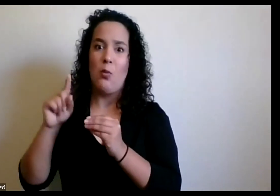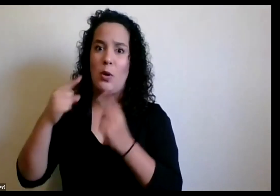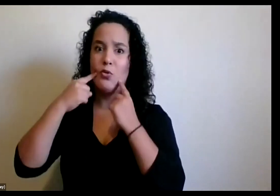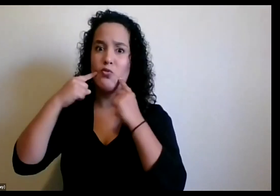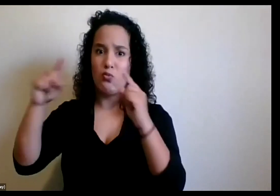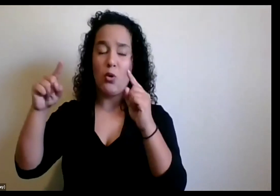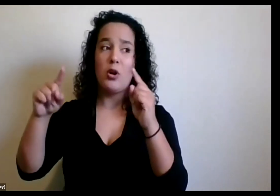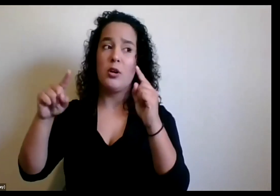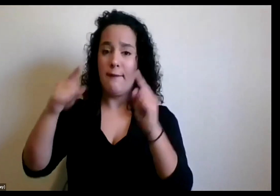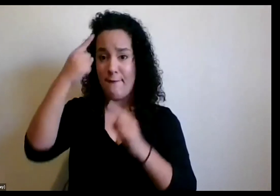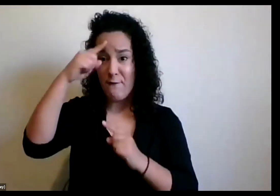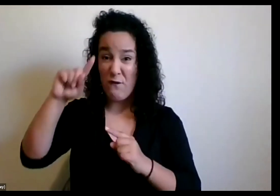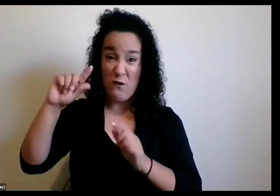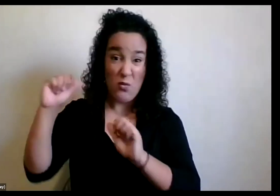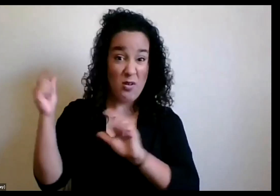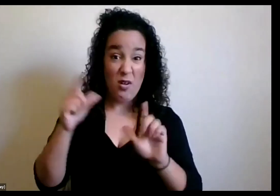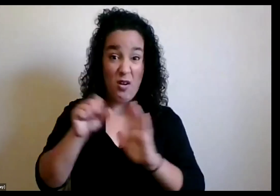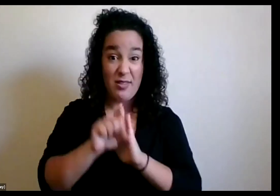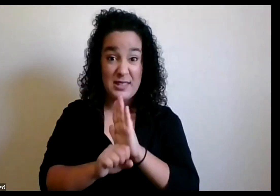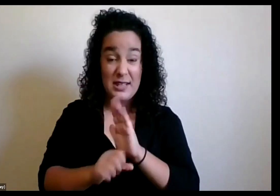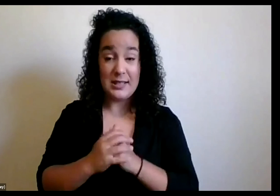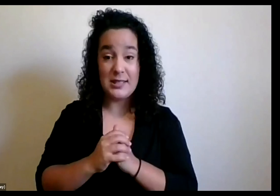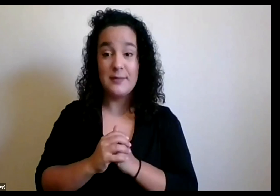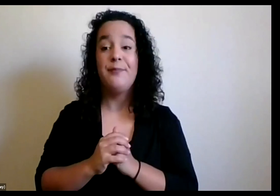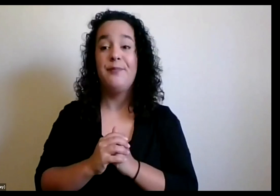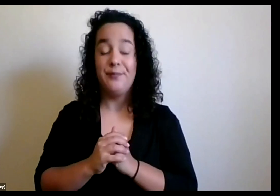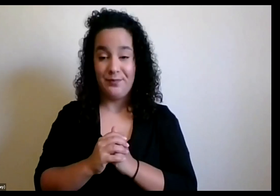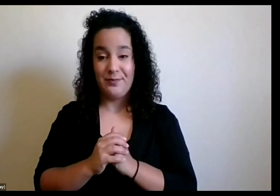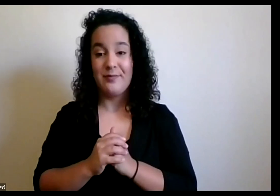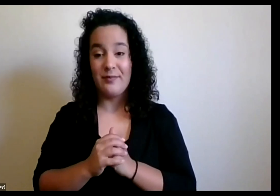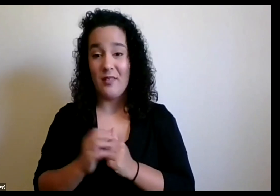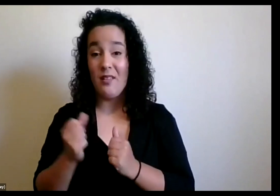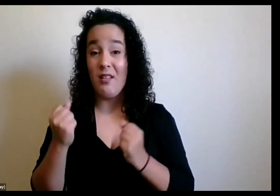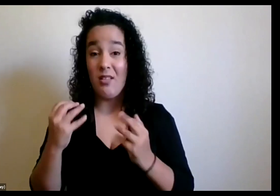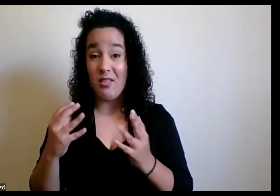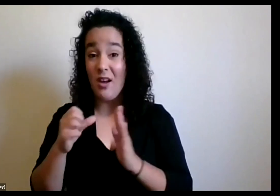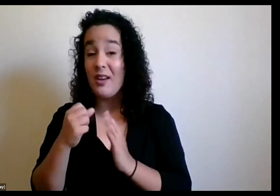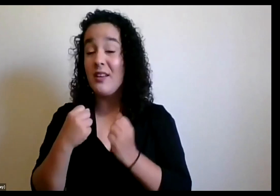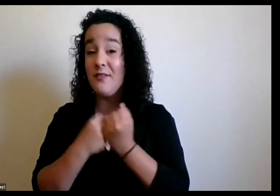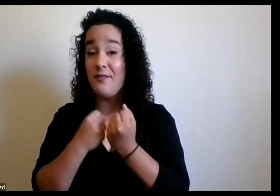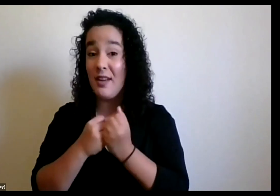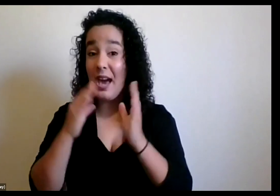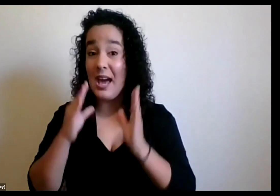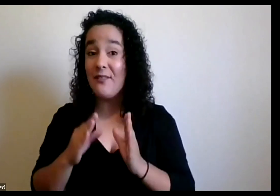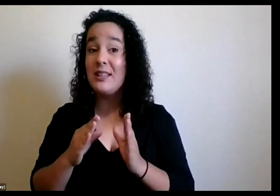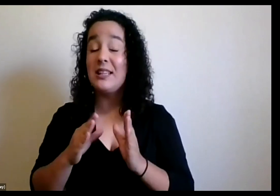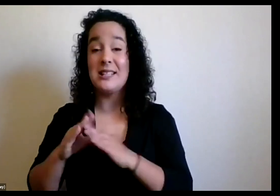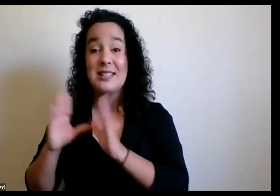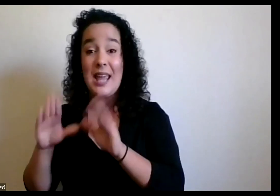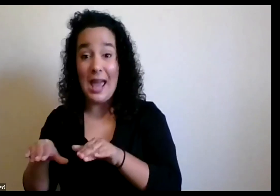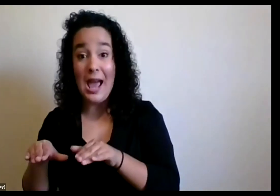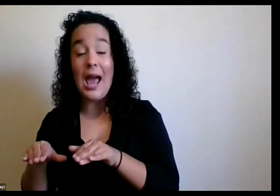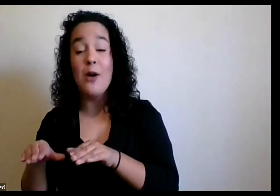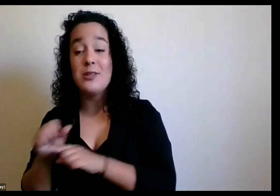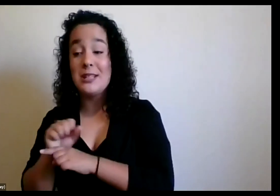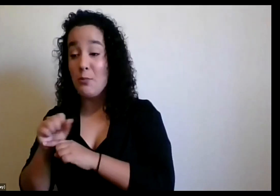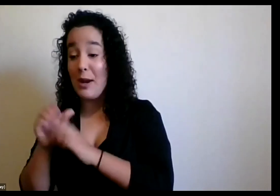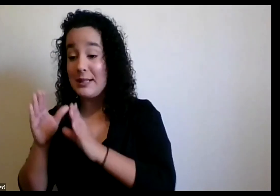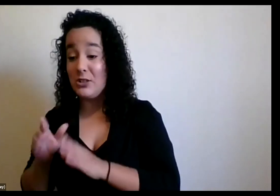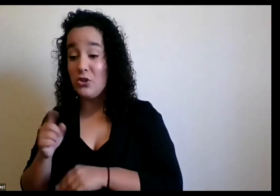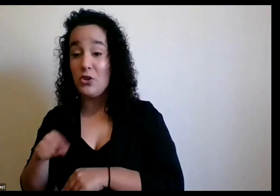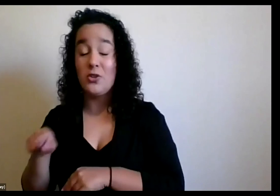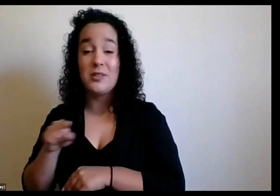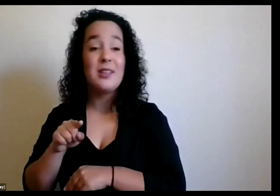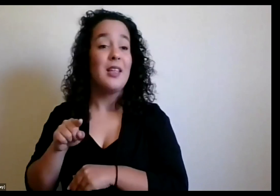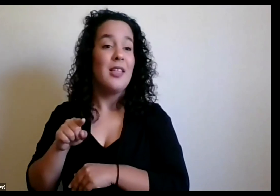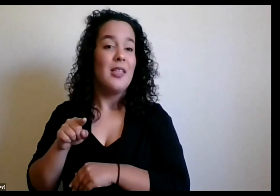you know, would hope that a lot of different advocates and housing practitioners would use in their messaging and in a way